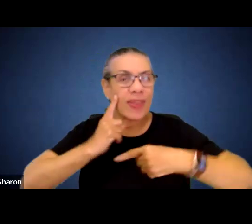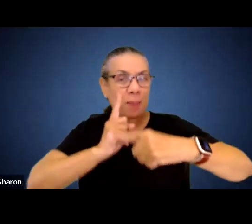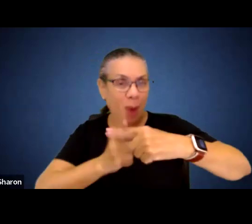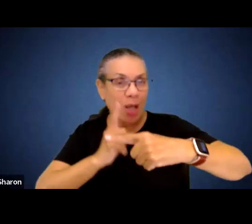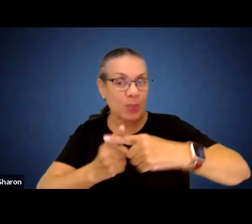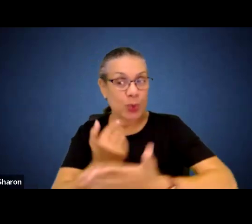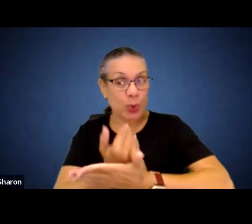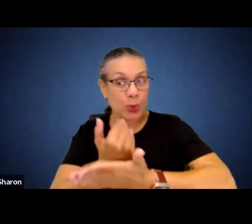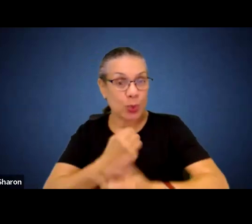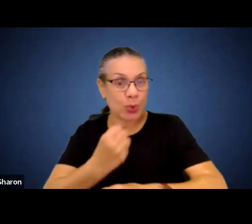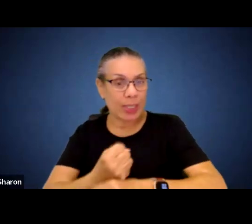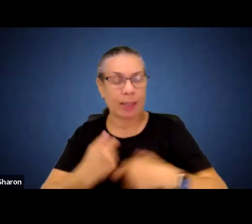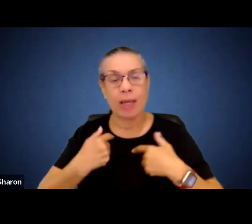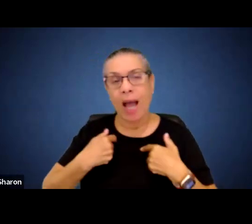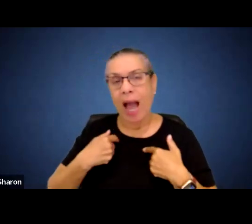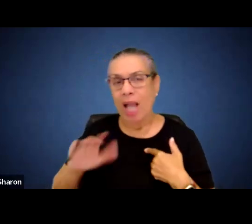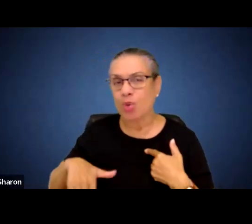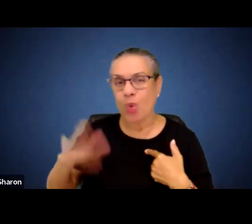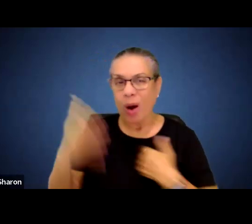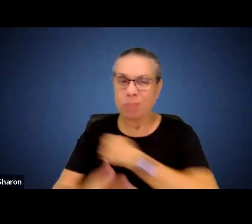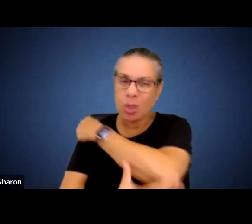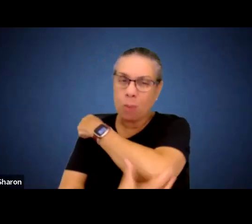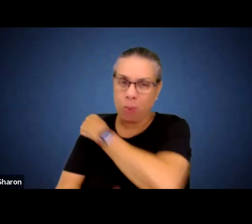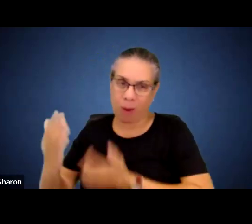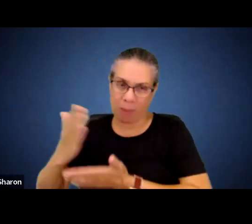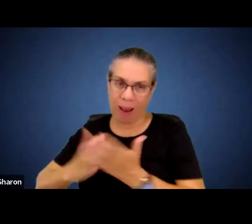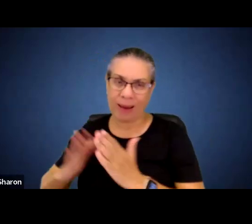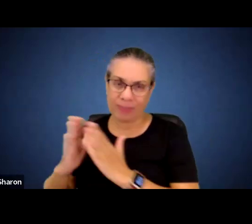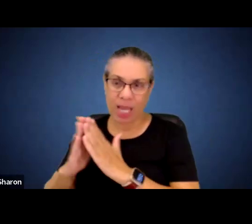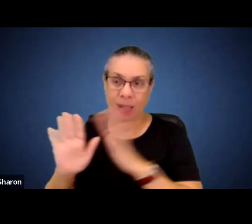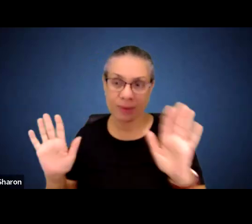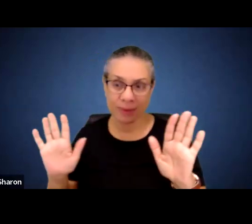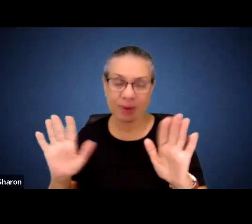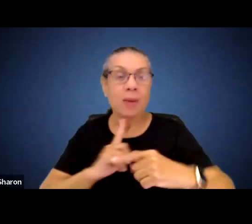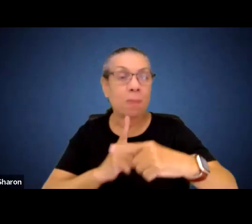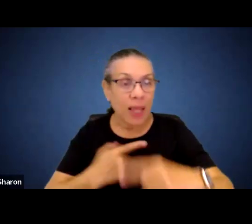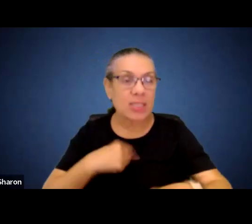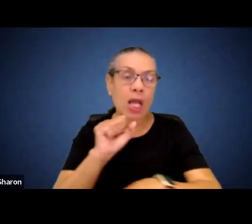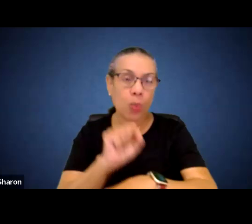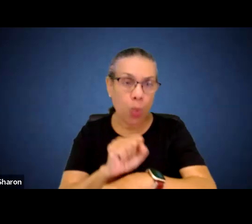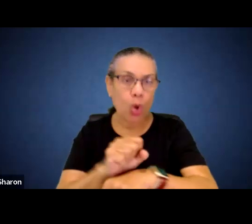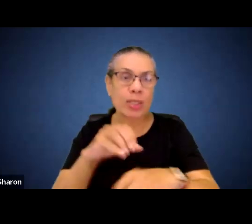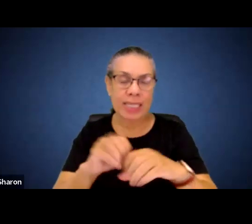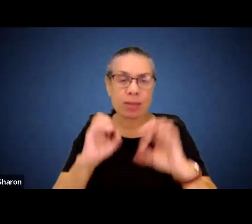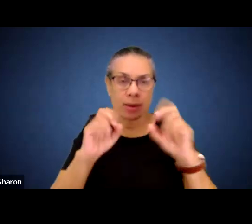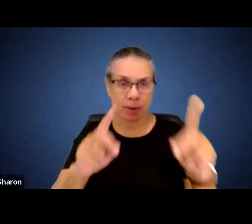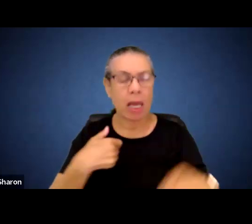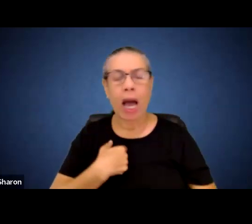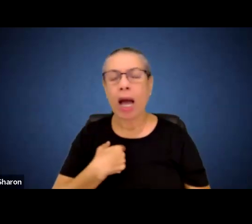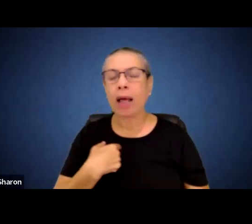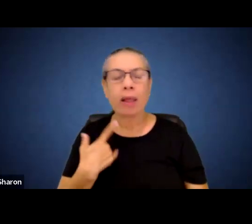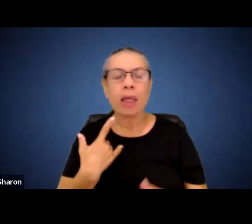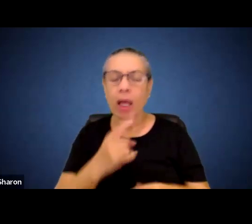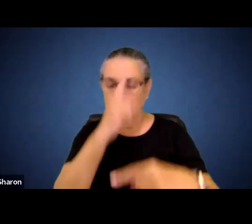And maybe because I grew up on the wrong side of the tracks, I'm less, and I've worked in education. I am optimistic around school